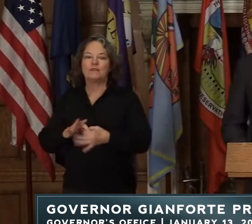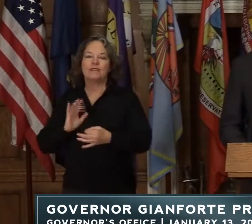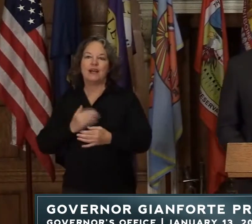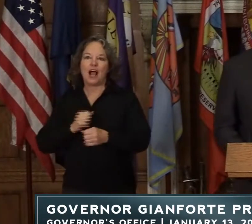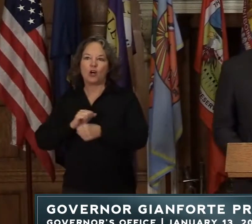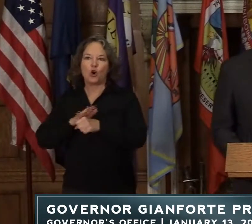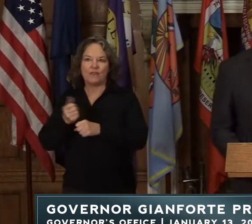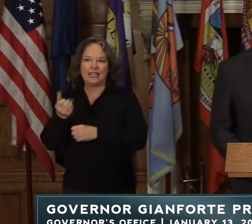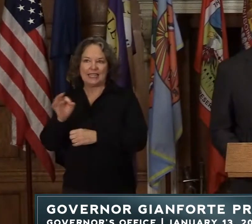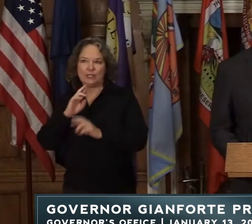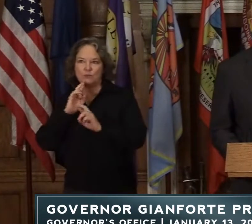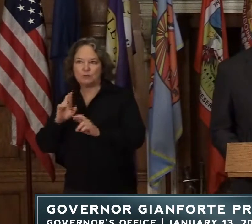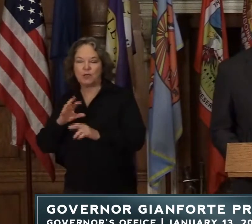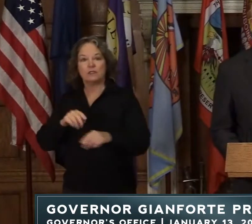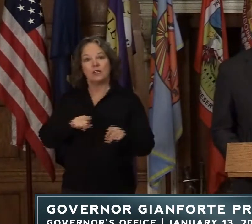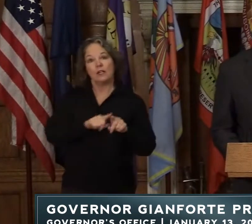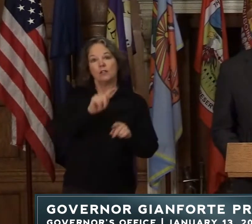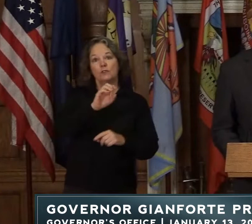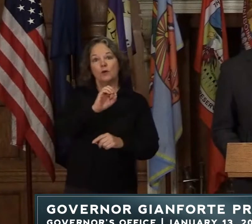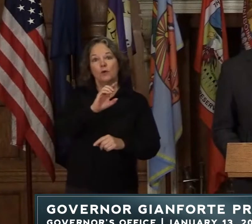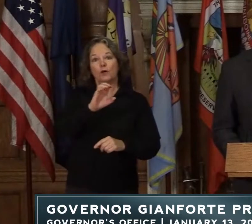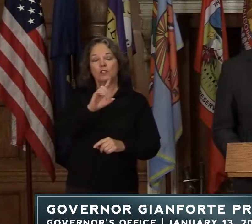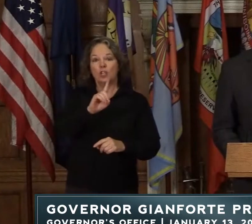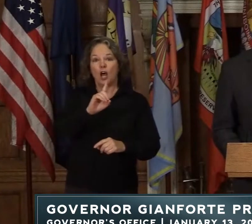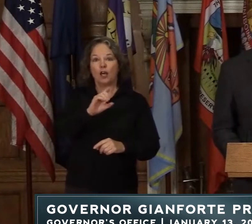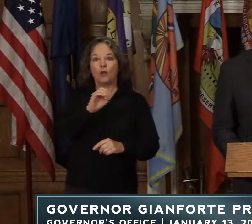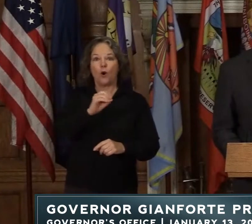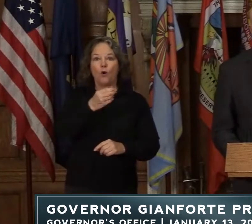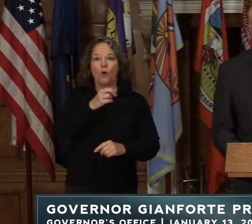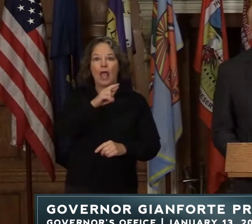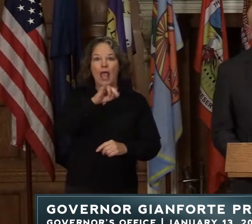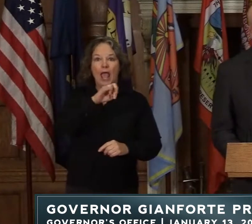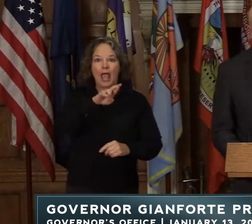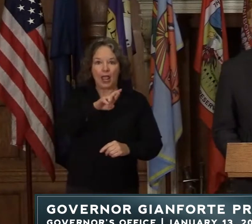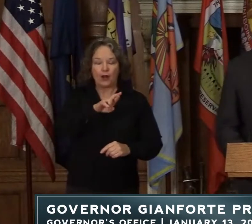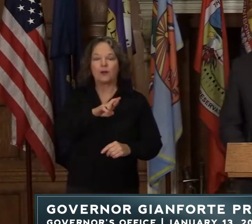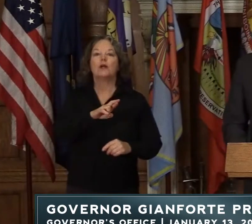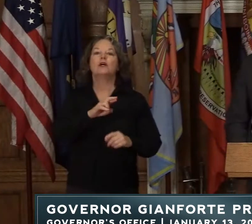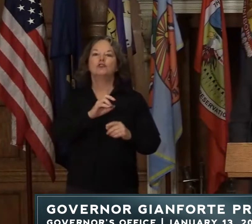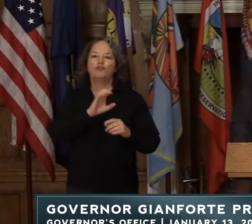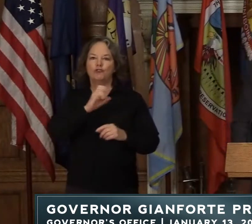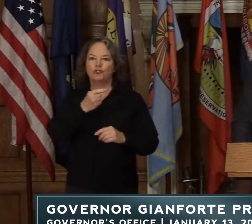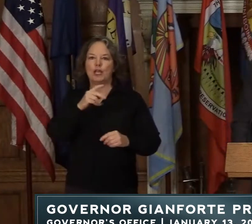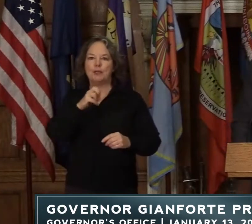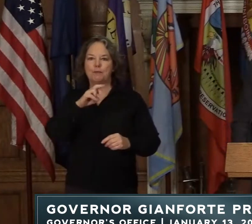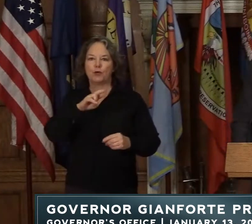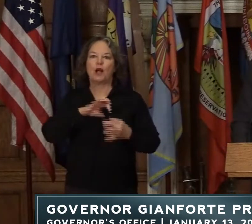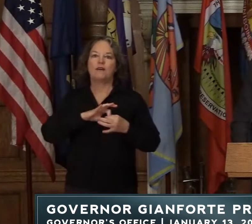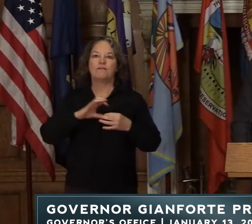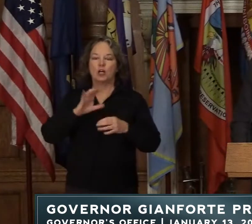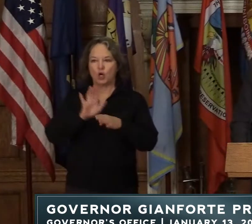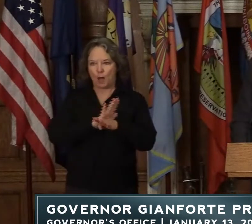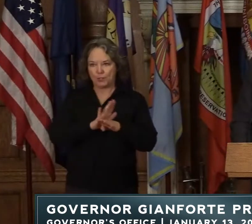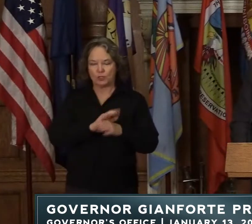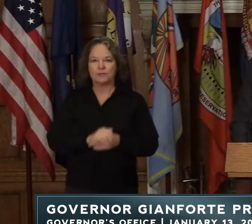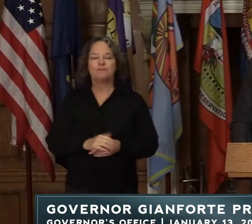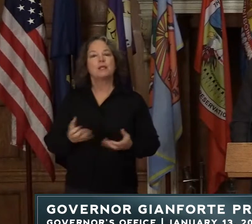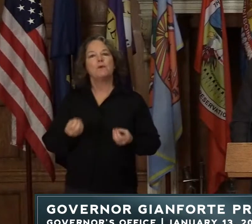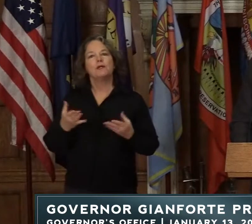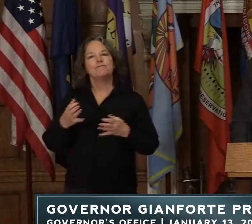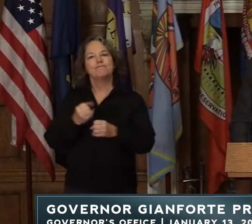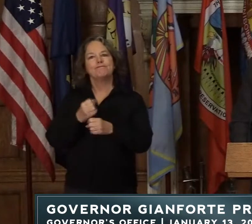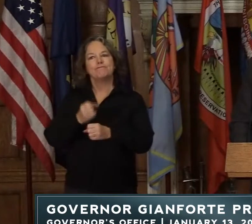also Todd O'Hare, President and CEO of the Montana Chamber of Commerce. I want to give you a brief update on our approach to